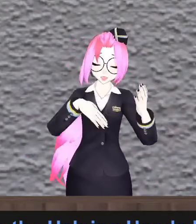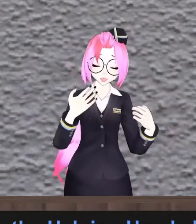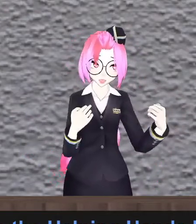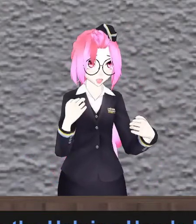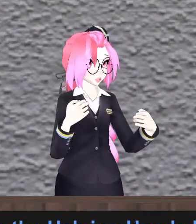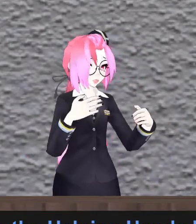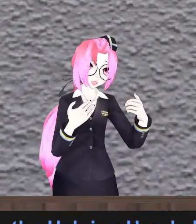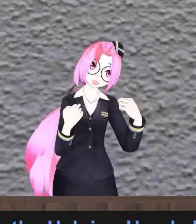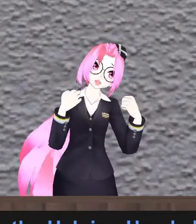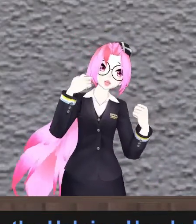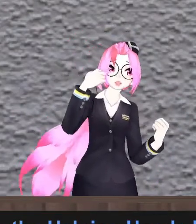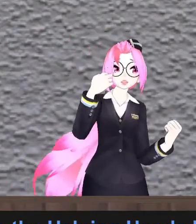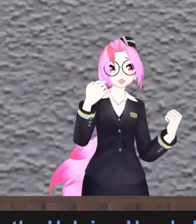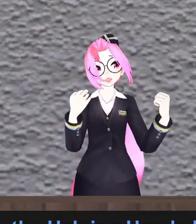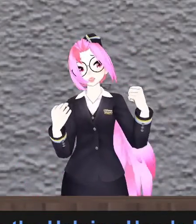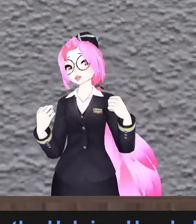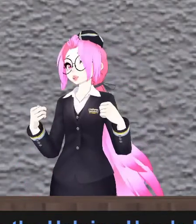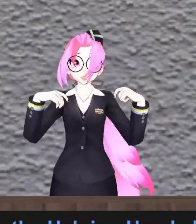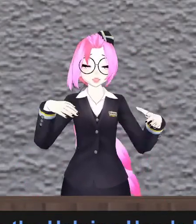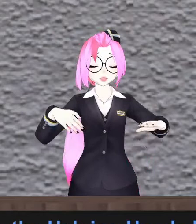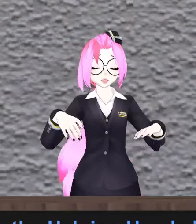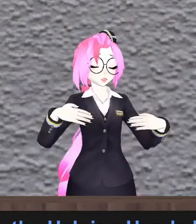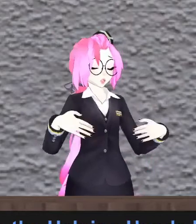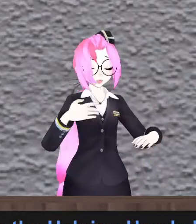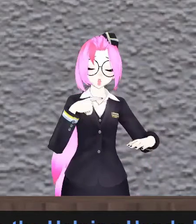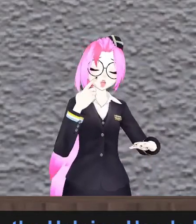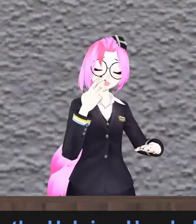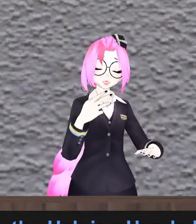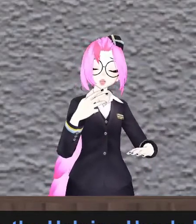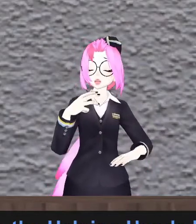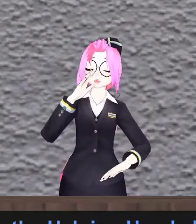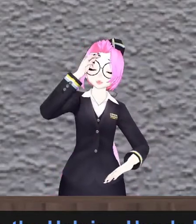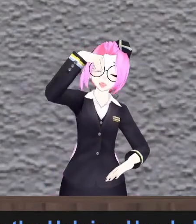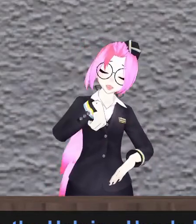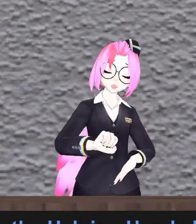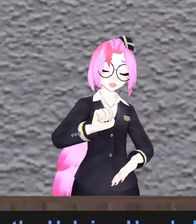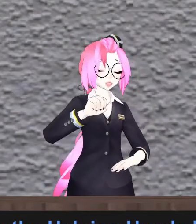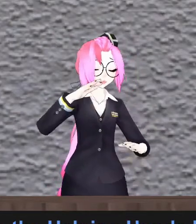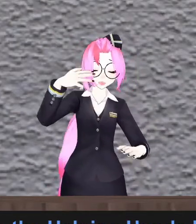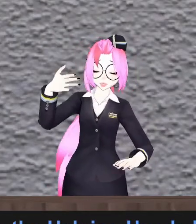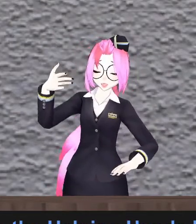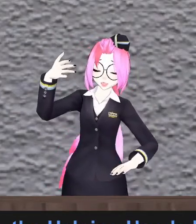in the car and I'm driving, and wow, I saw an elephant. And I saw the